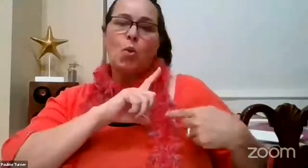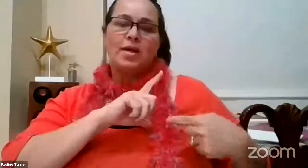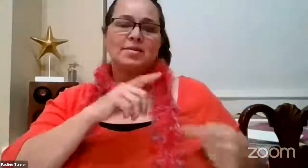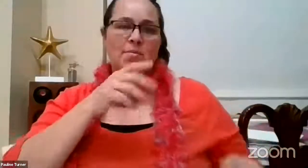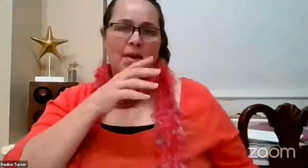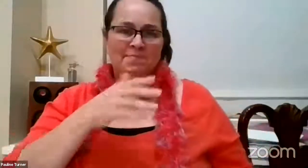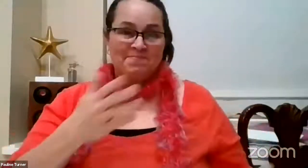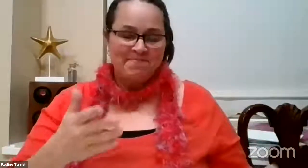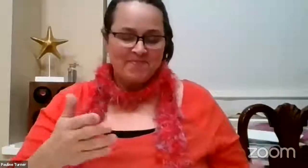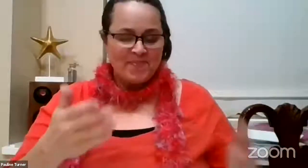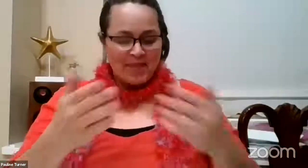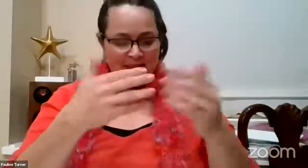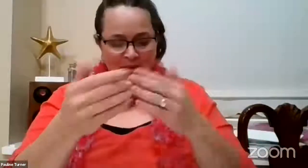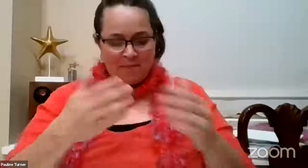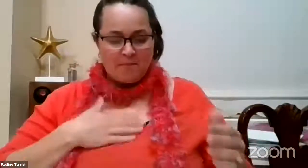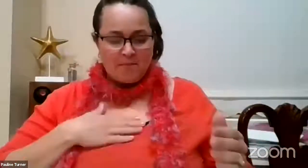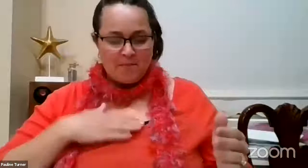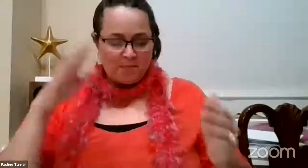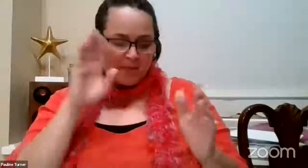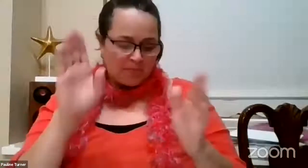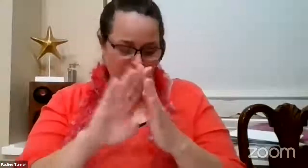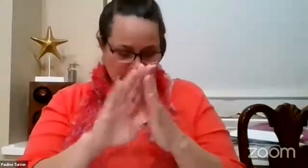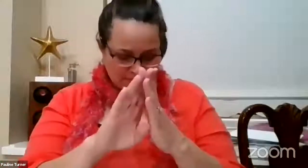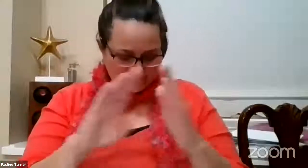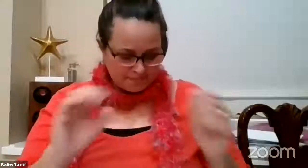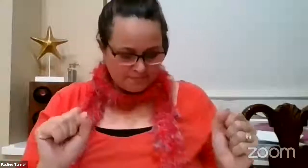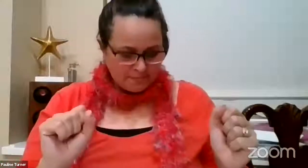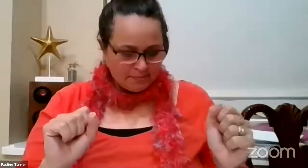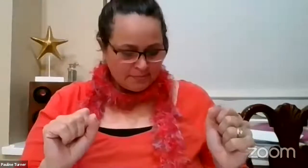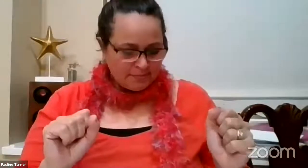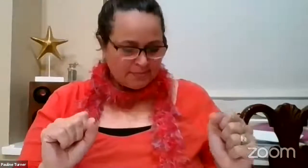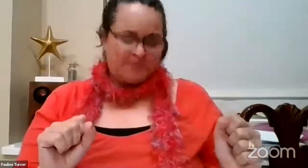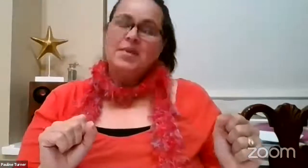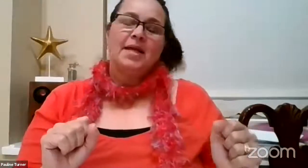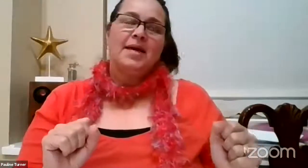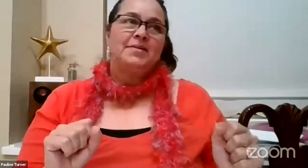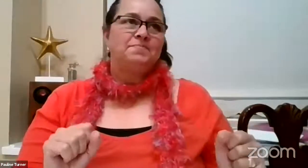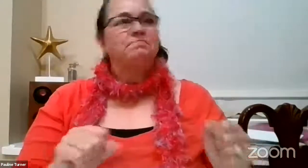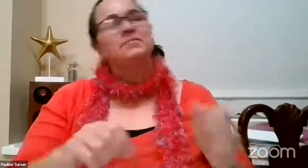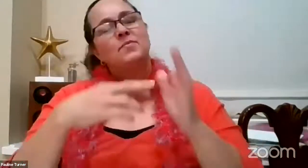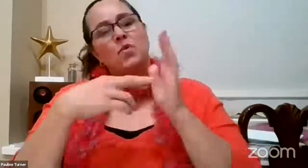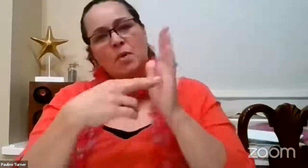Yeah. Wow, I haven't been there in years. I didn't even think it was still around.